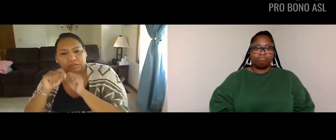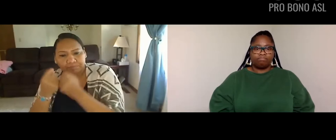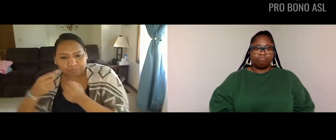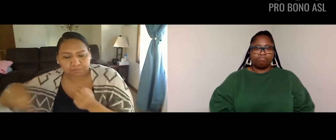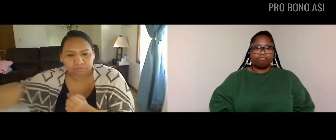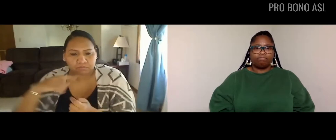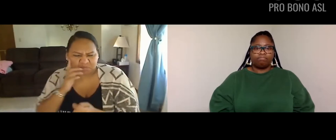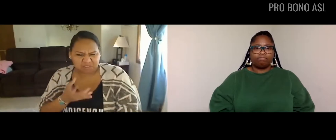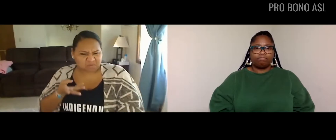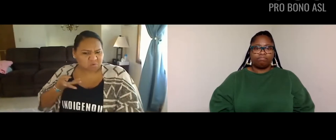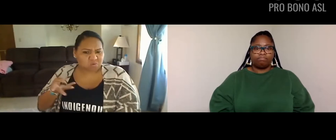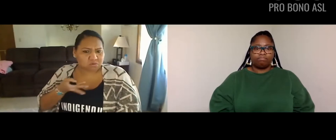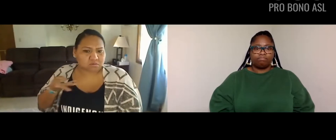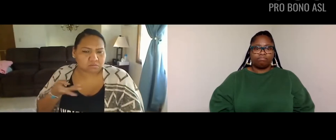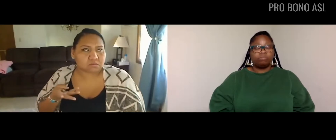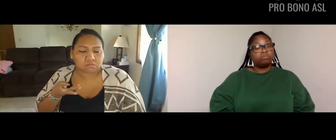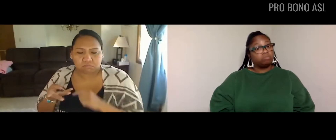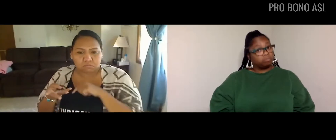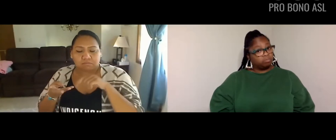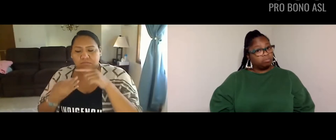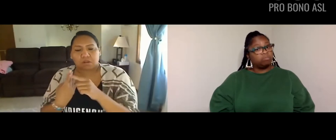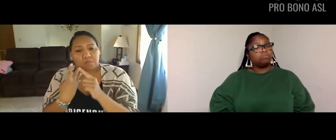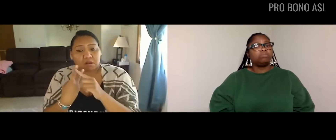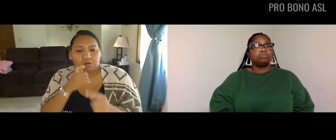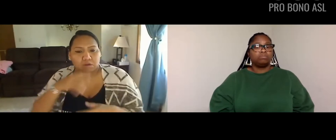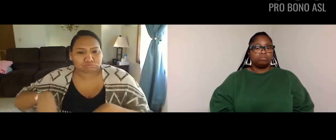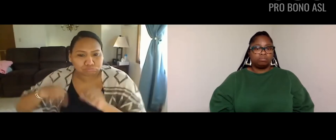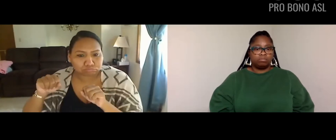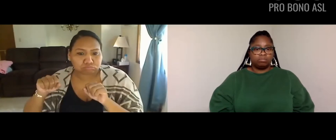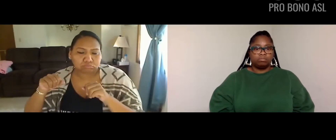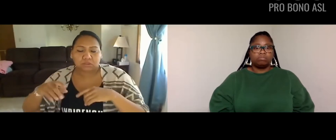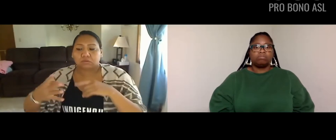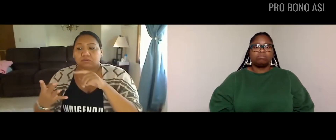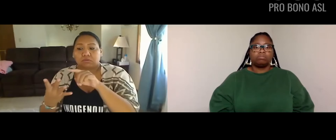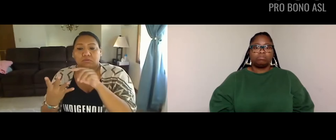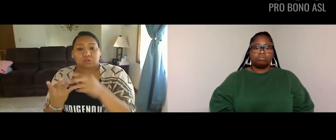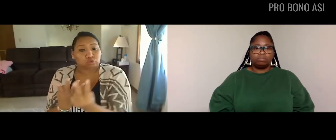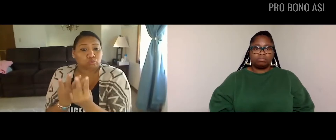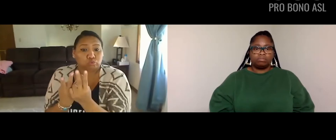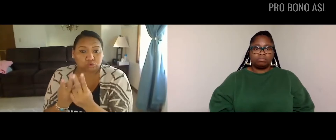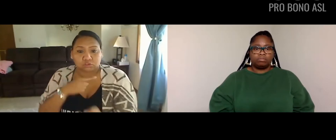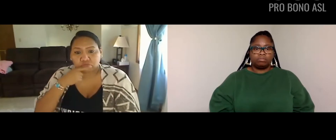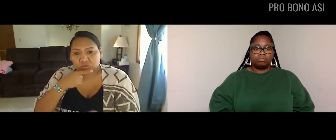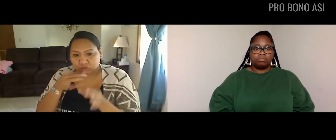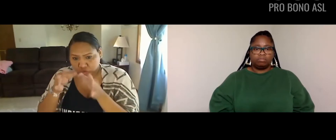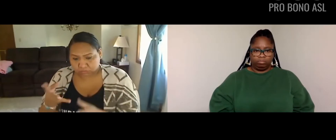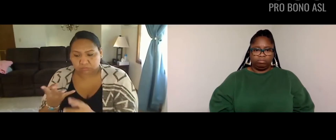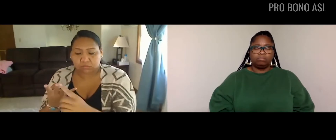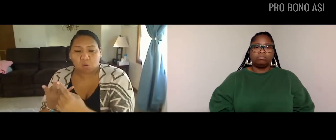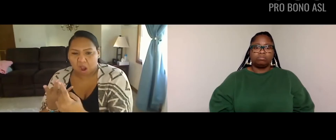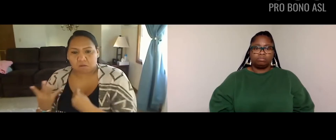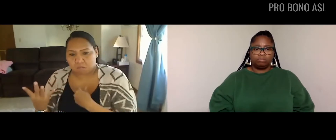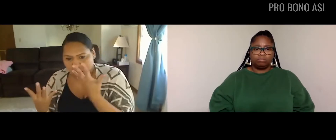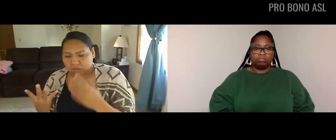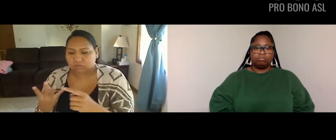Black. And so we set up about 4 of us as a team. That was the interpreter that I initially